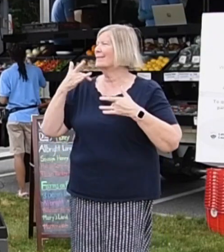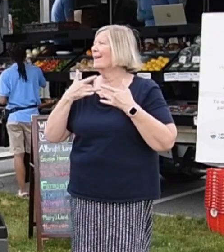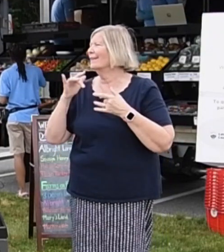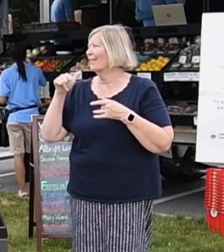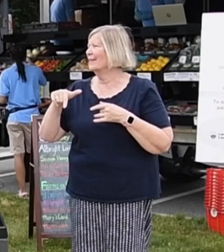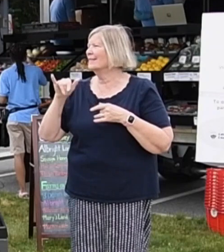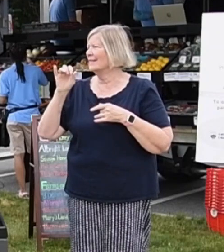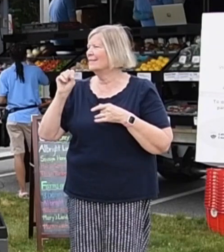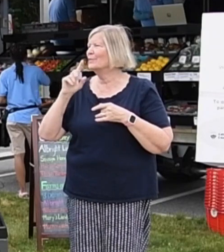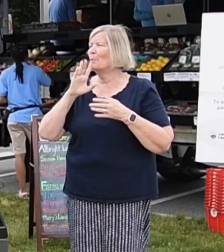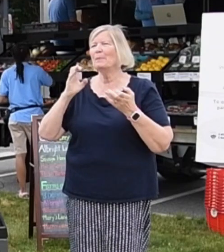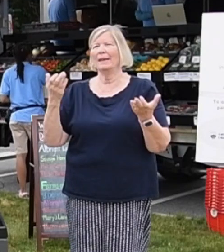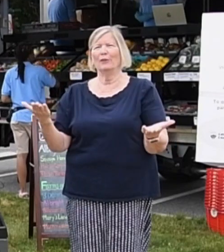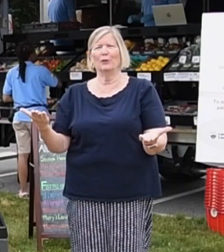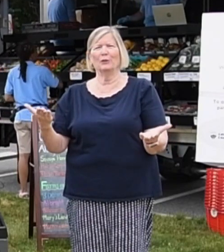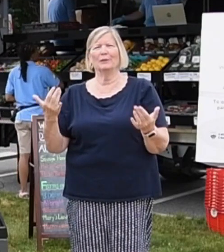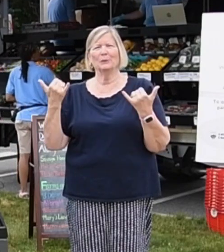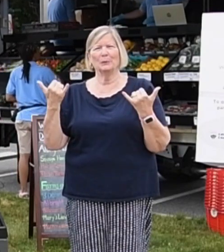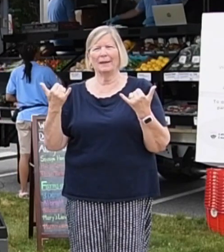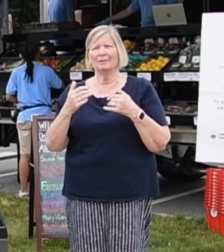it is to be here today.